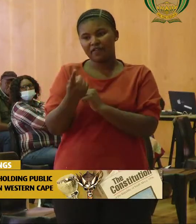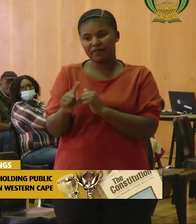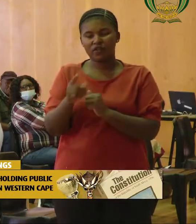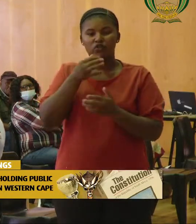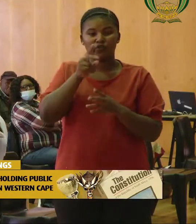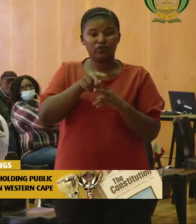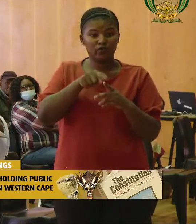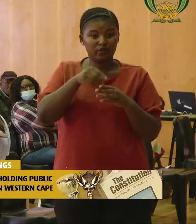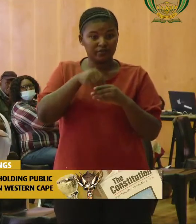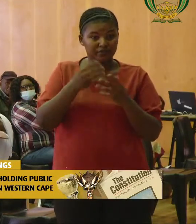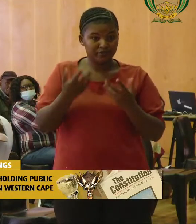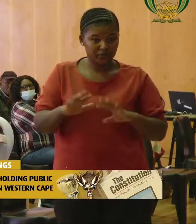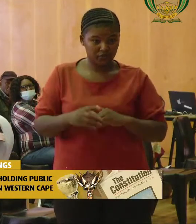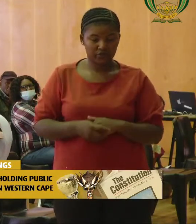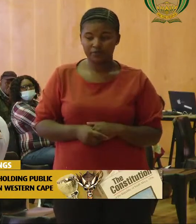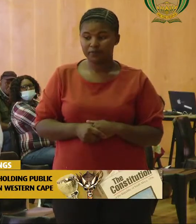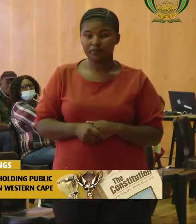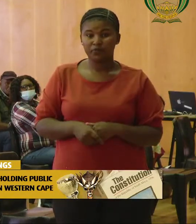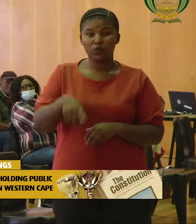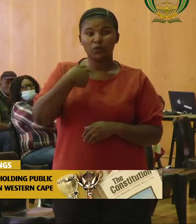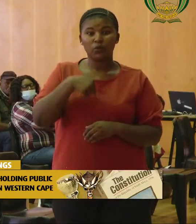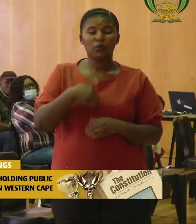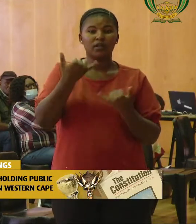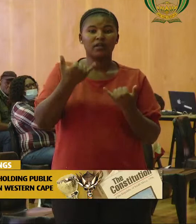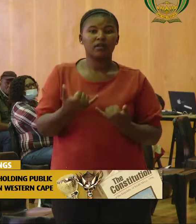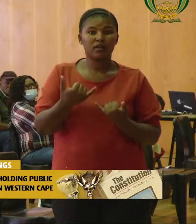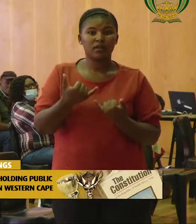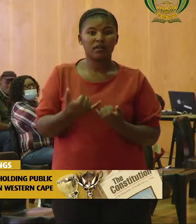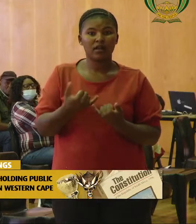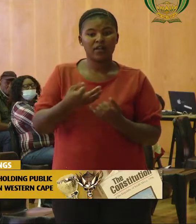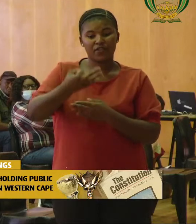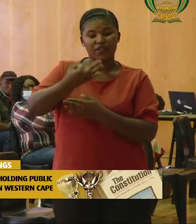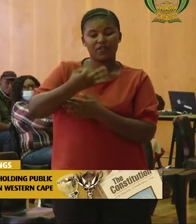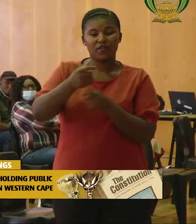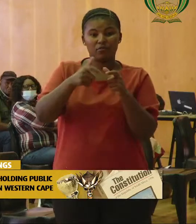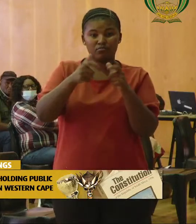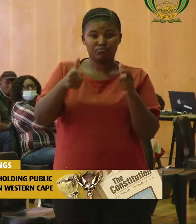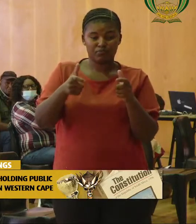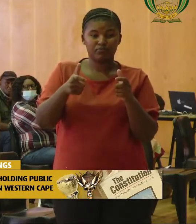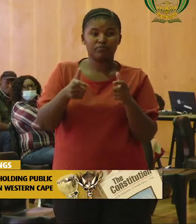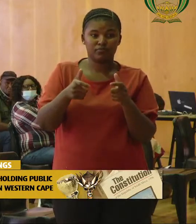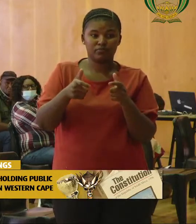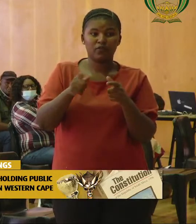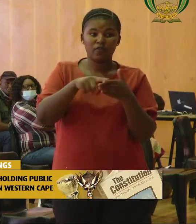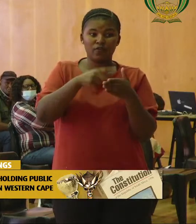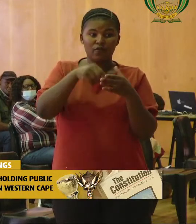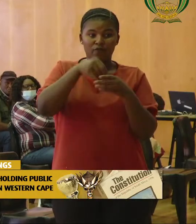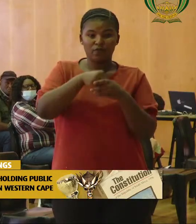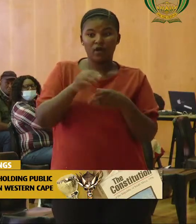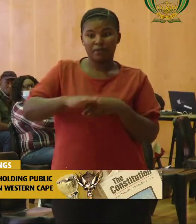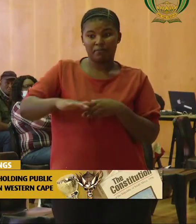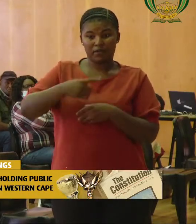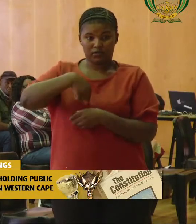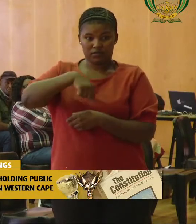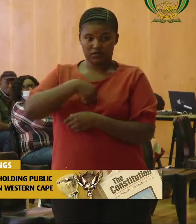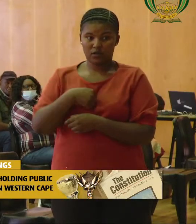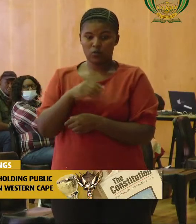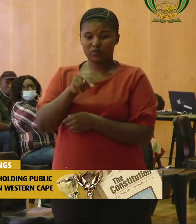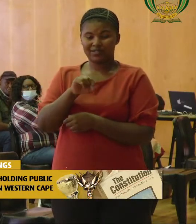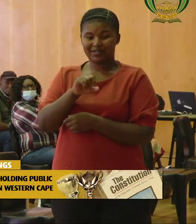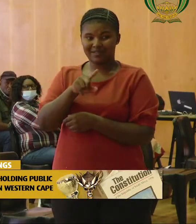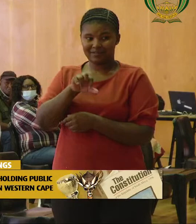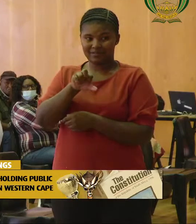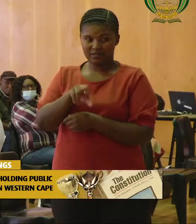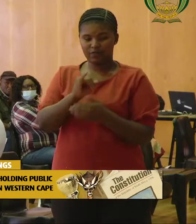as well. Currently, we garnered the third largest amount of votes in Knysna as independents,